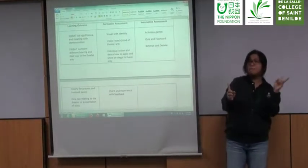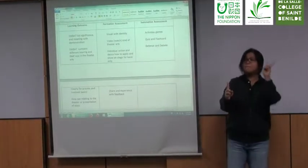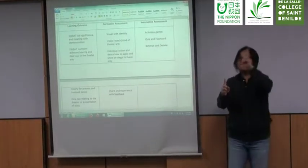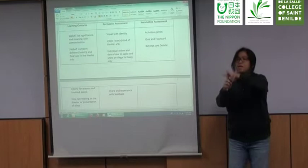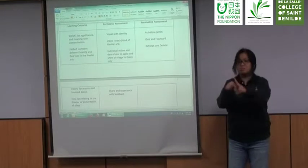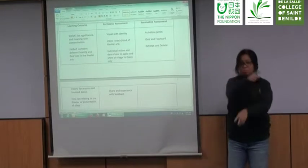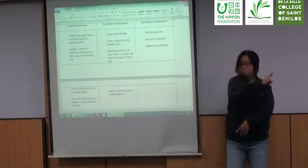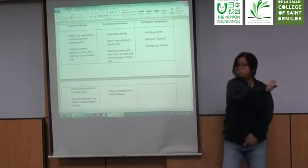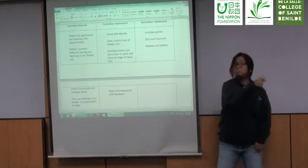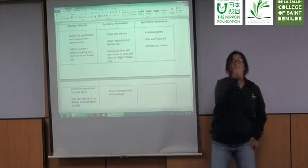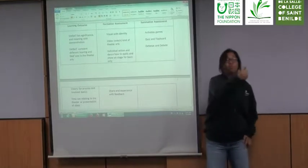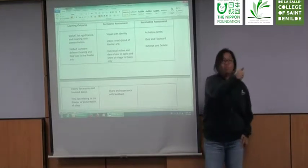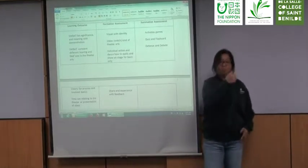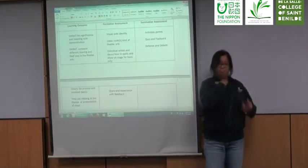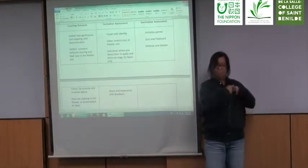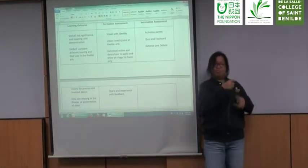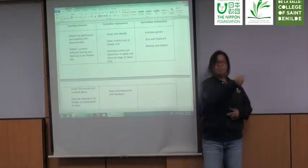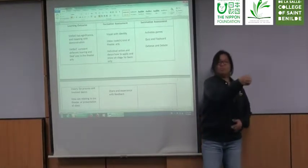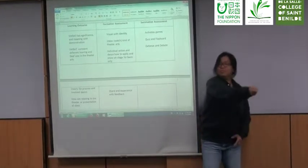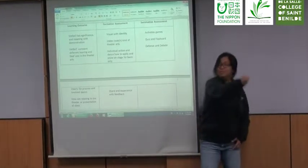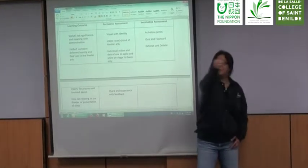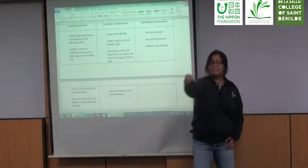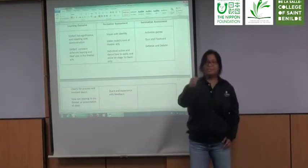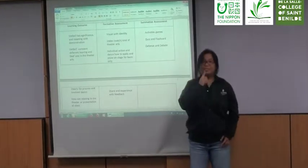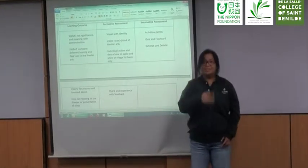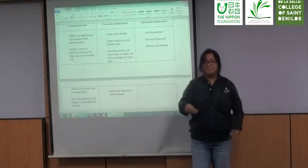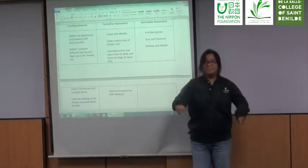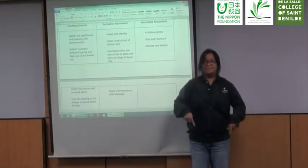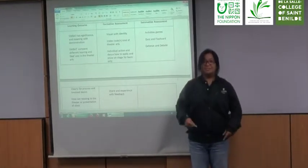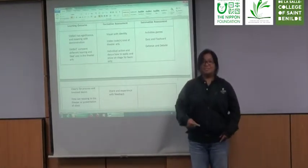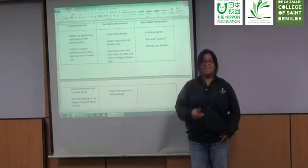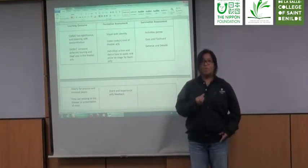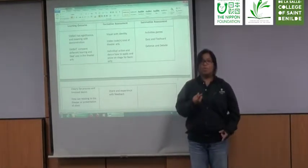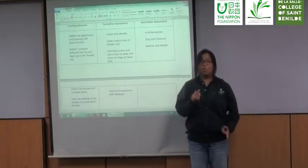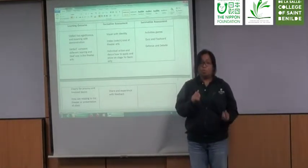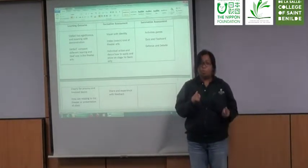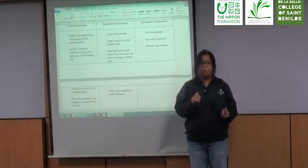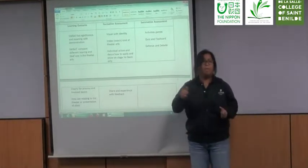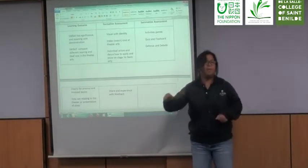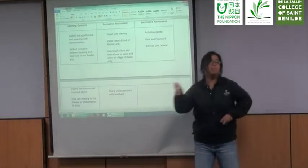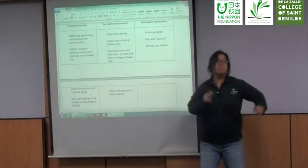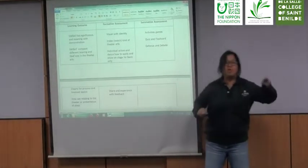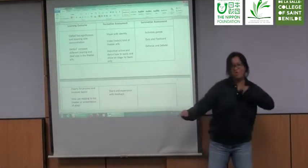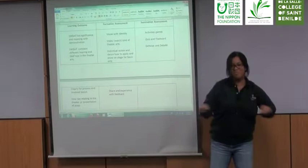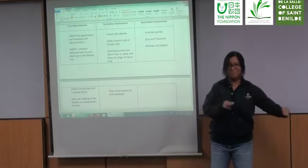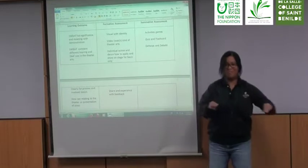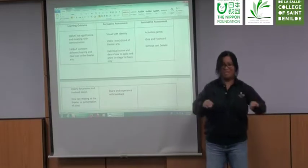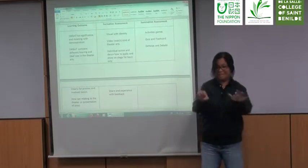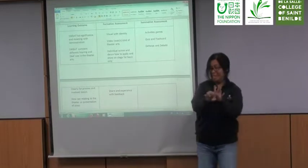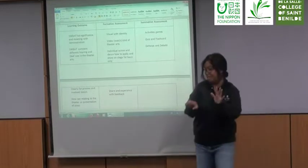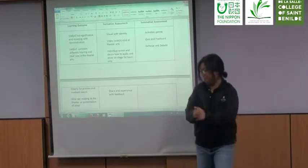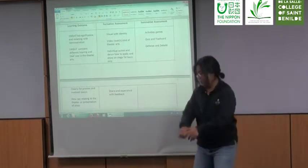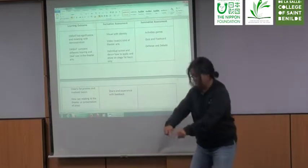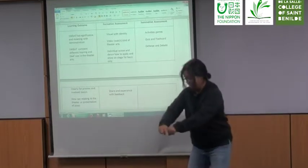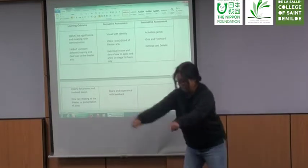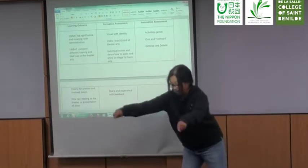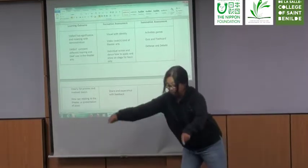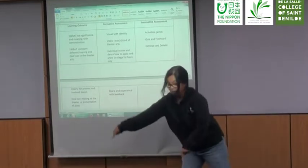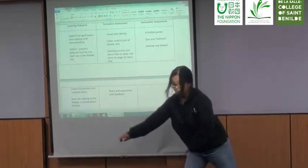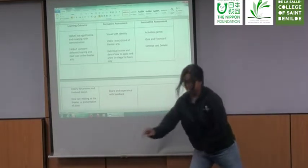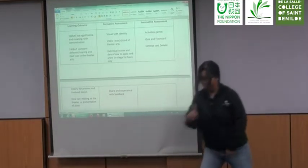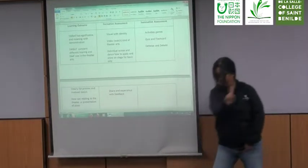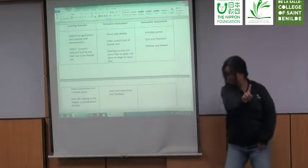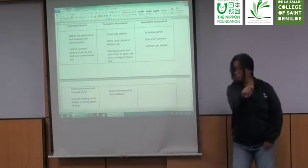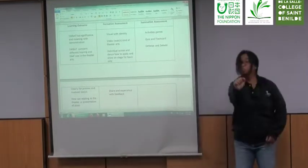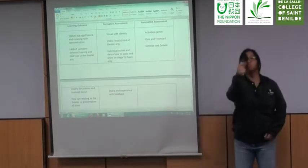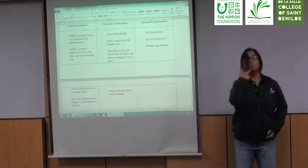As for learning, to be able to assess if they can apply it, what dish, students